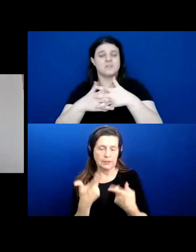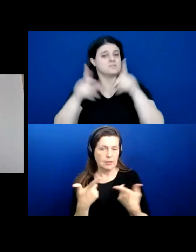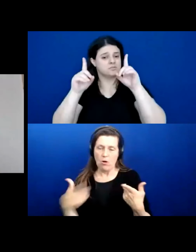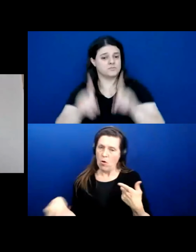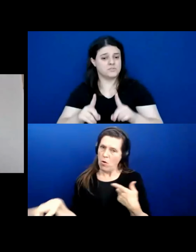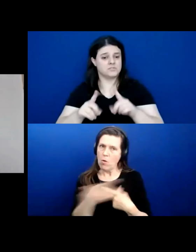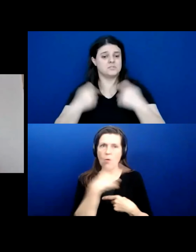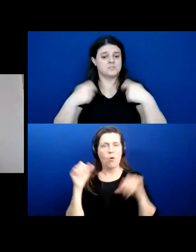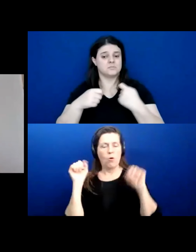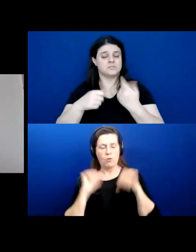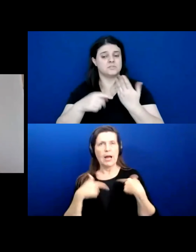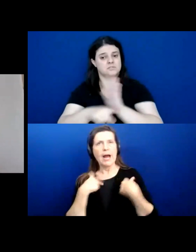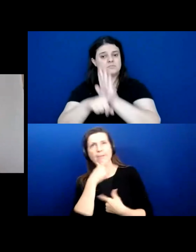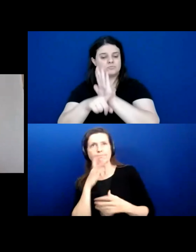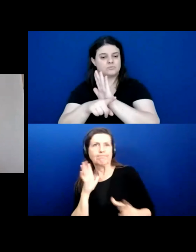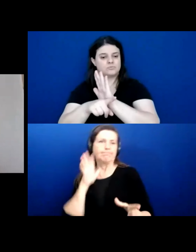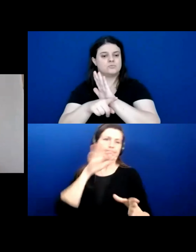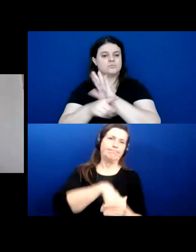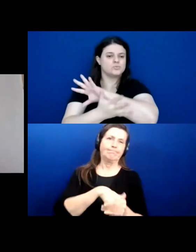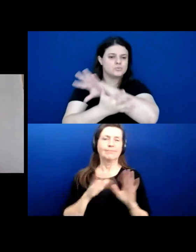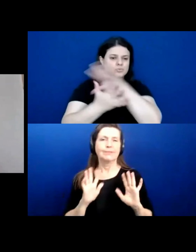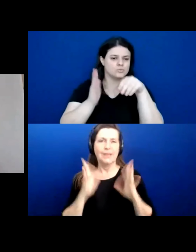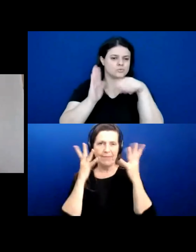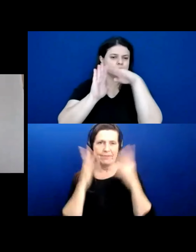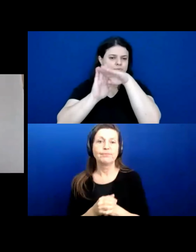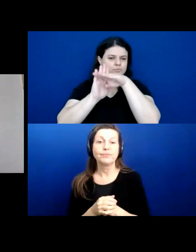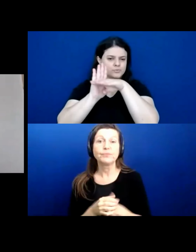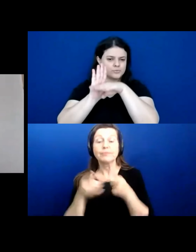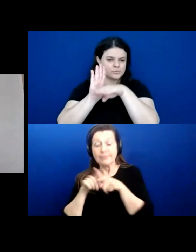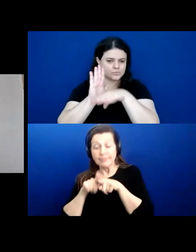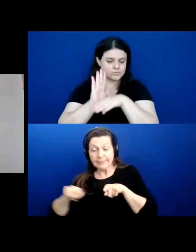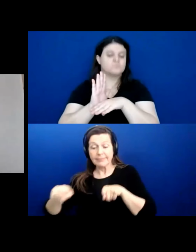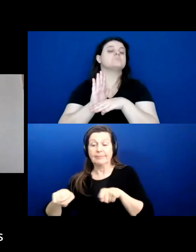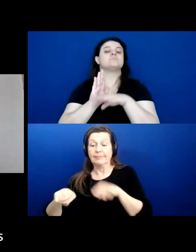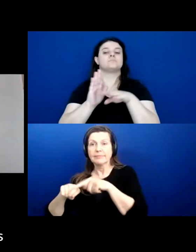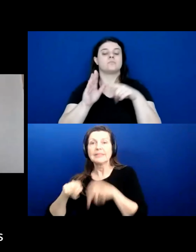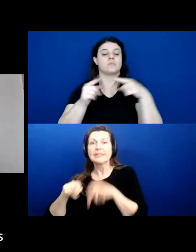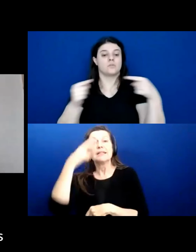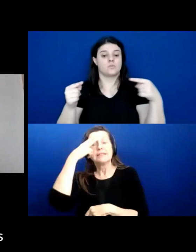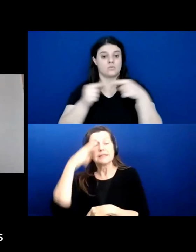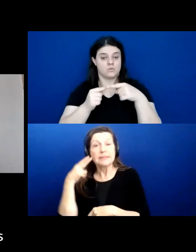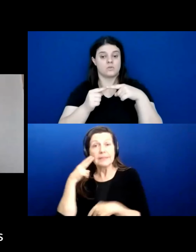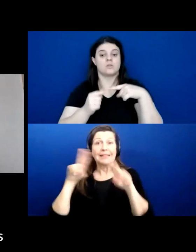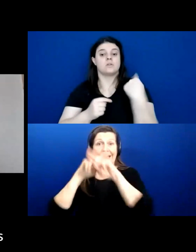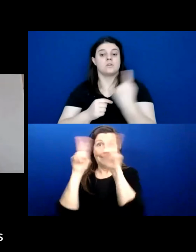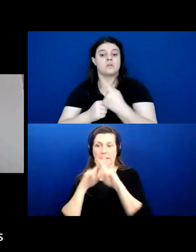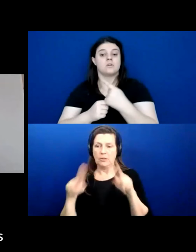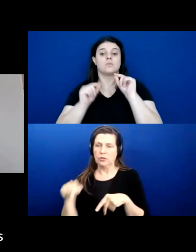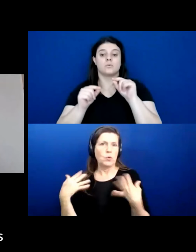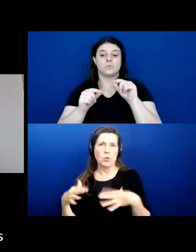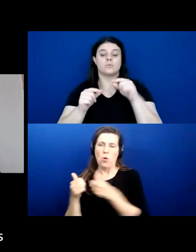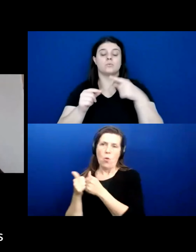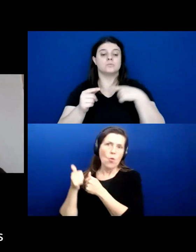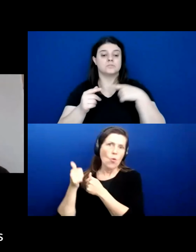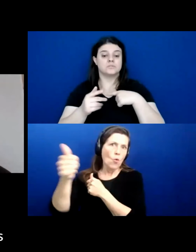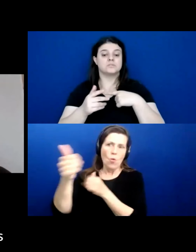in life. There is also the sister organisation, which is Sense International, and they are a leading global